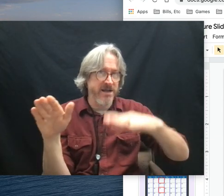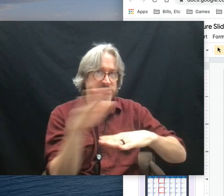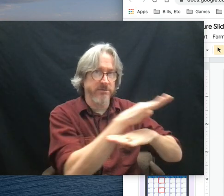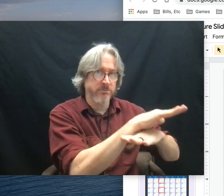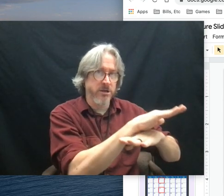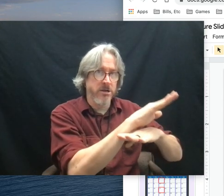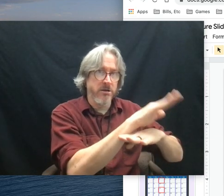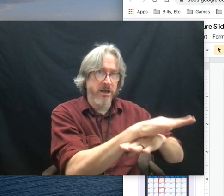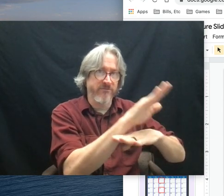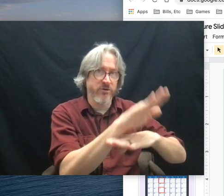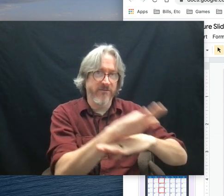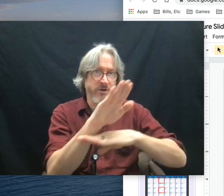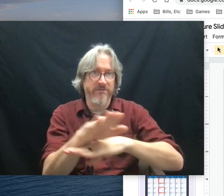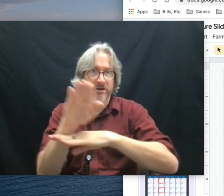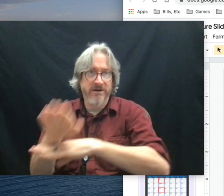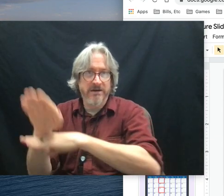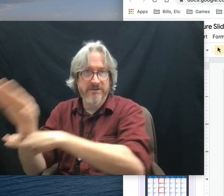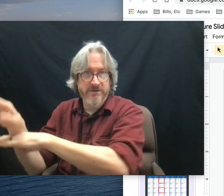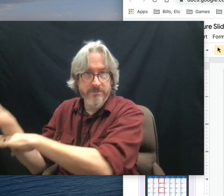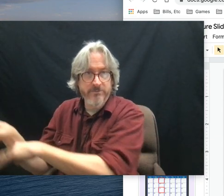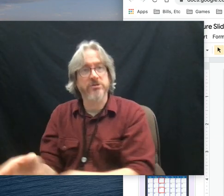the horizon. Afternoon, afternoon,